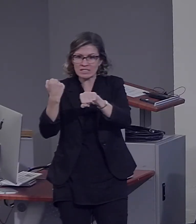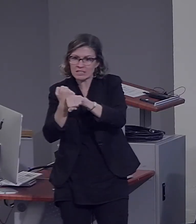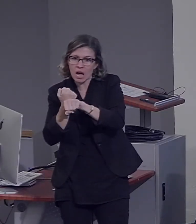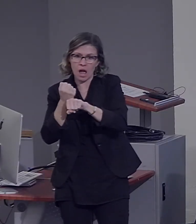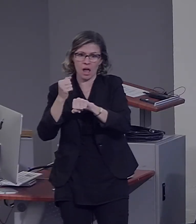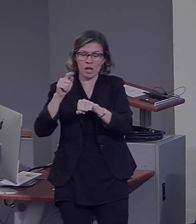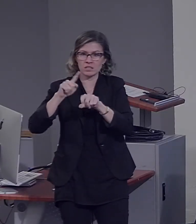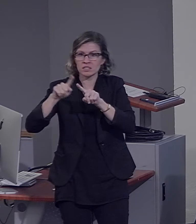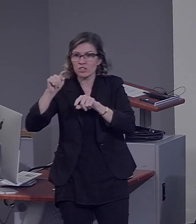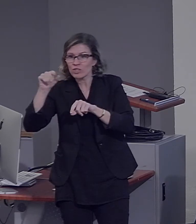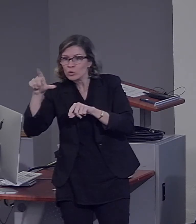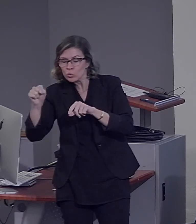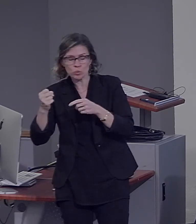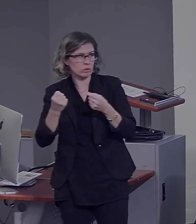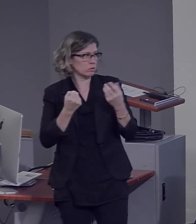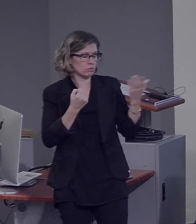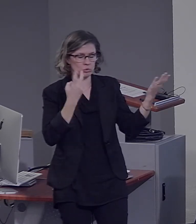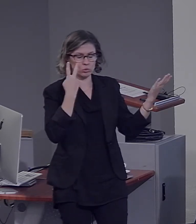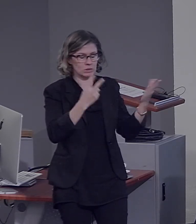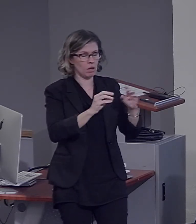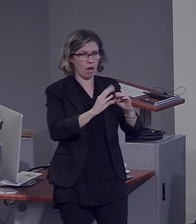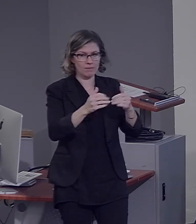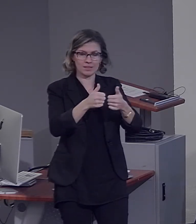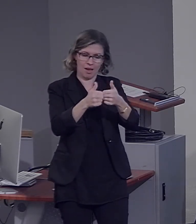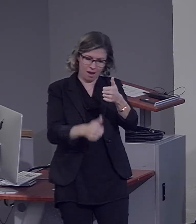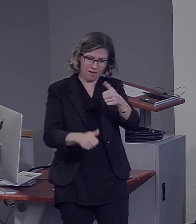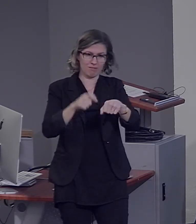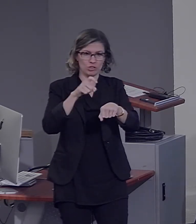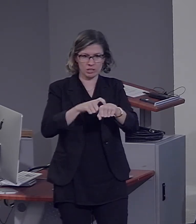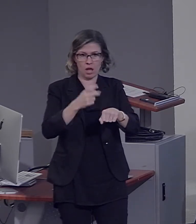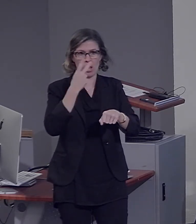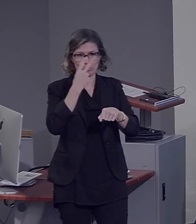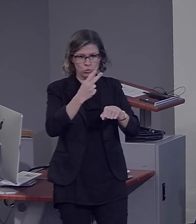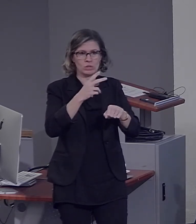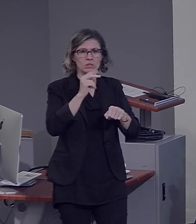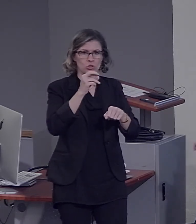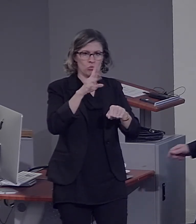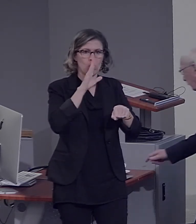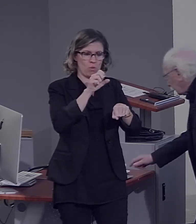tools. It's there every time that you see there is a discharge.